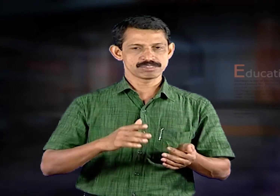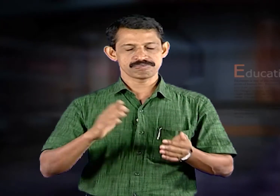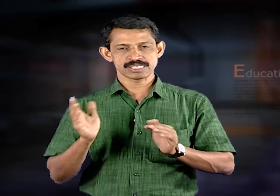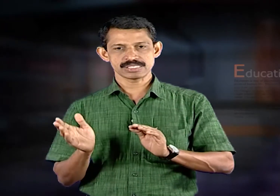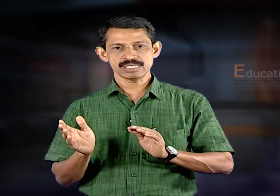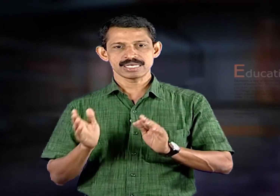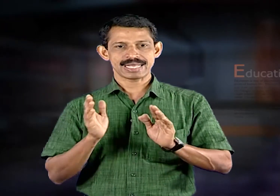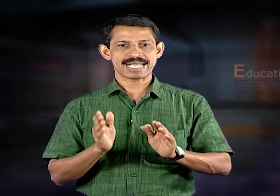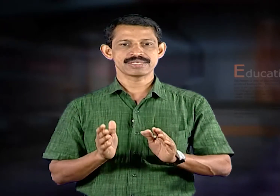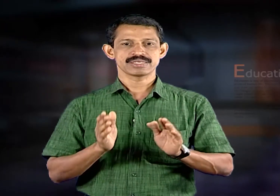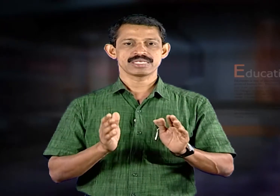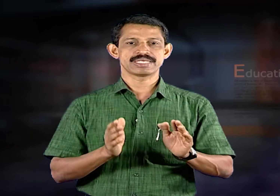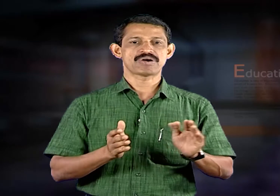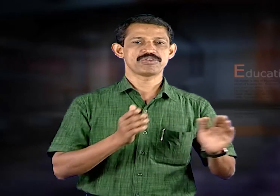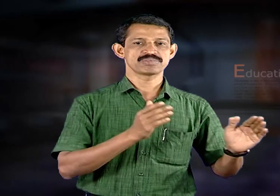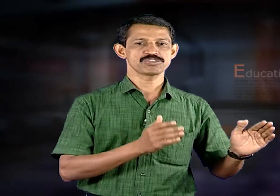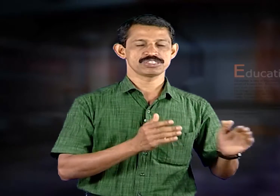of teaching and in evaluation procedure.